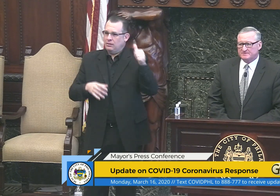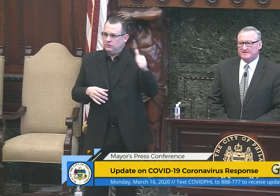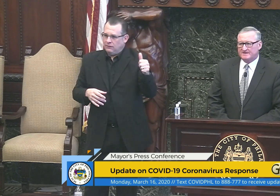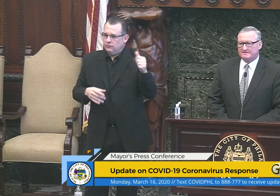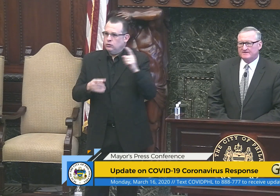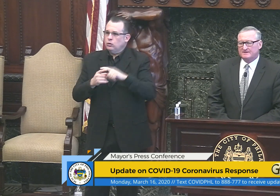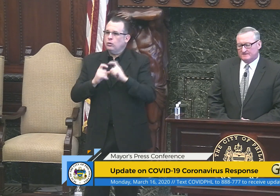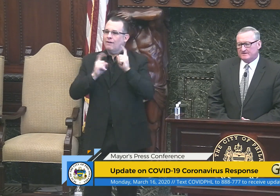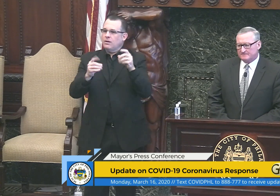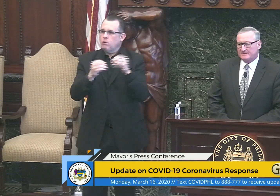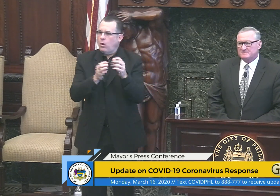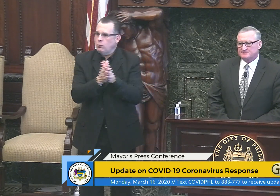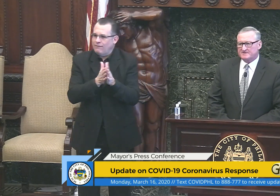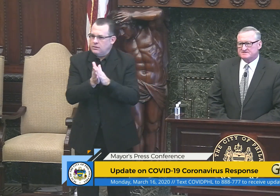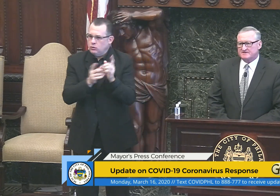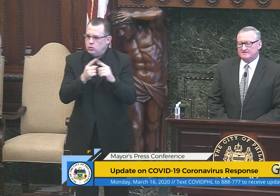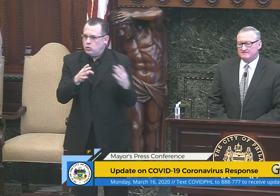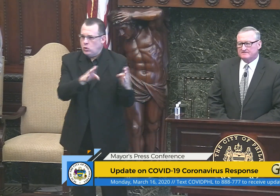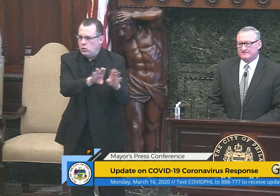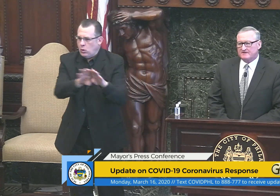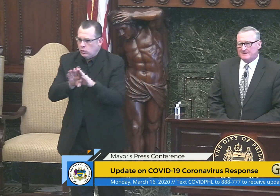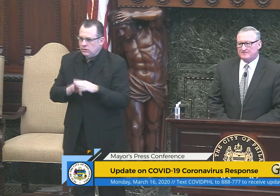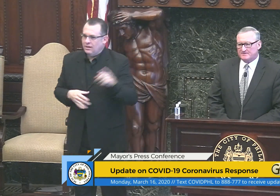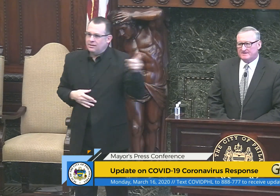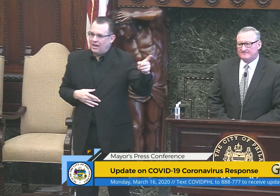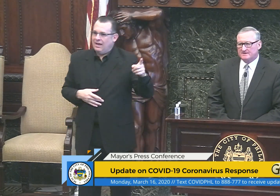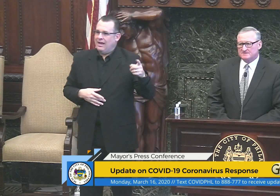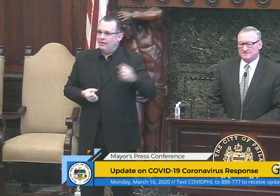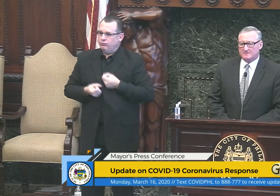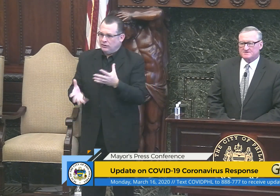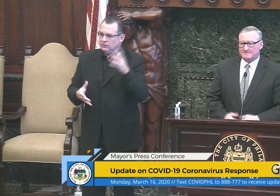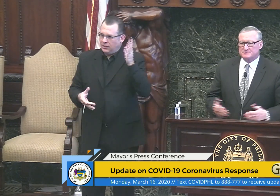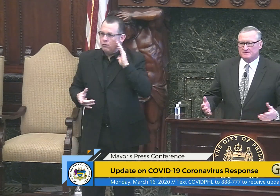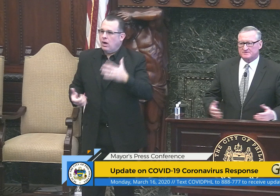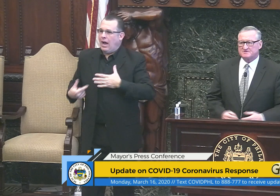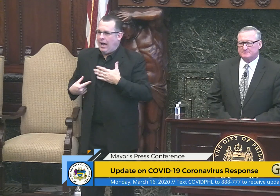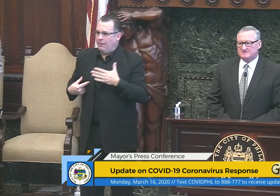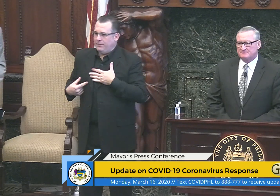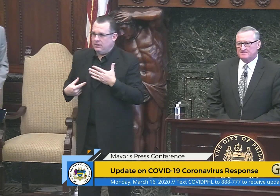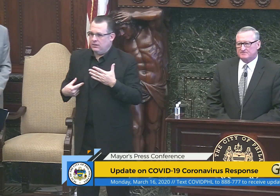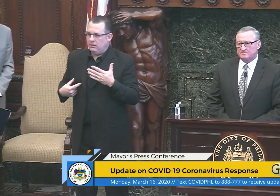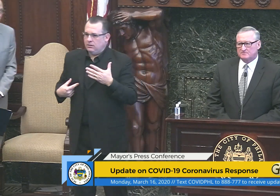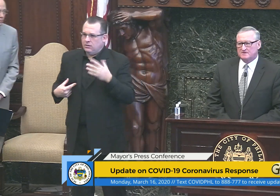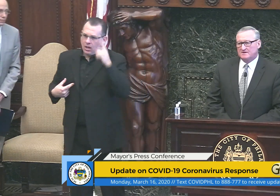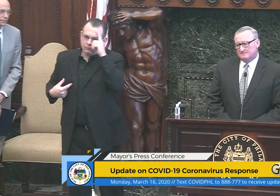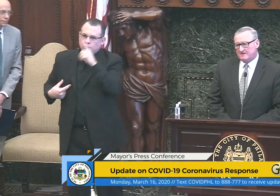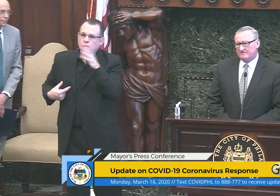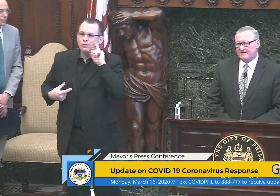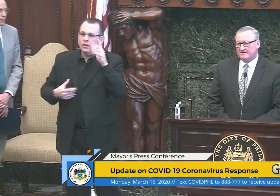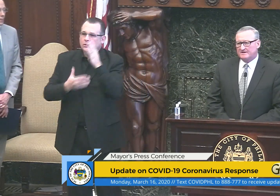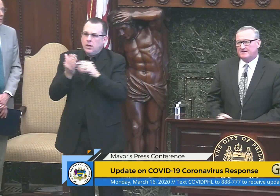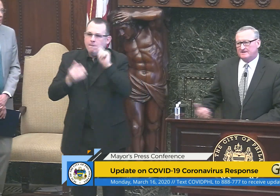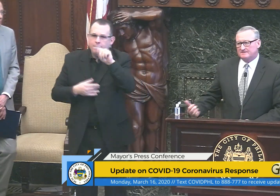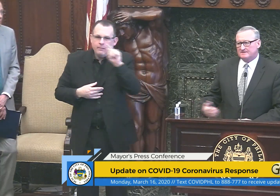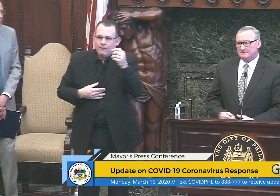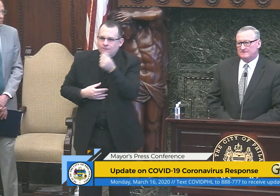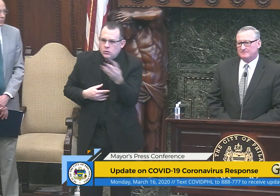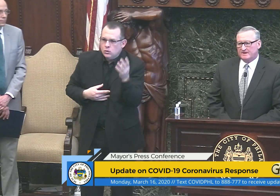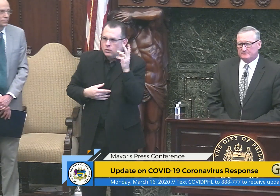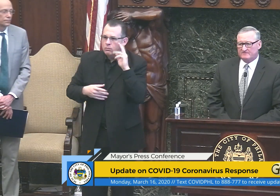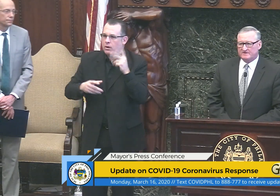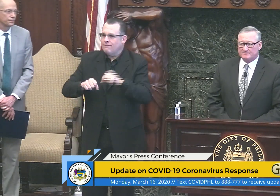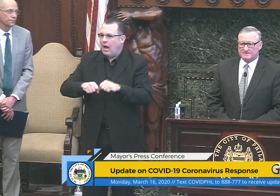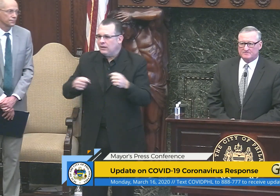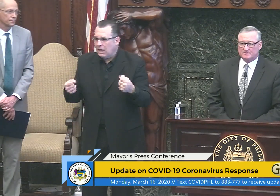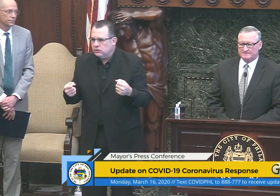motivation to do it, and they've expressed that they're happy with that. So I'm sure there'll still be some people who may violate it, and